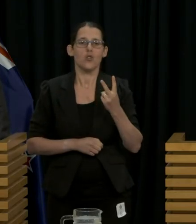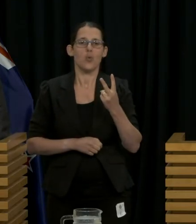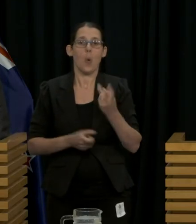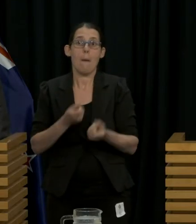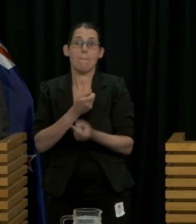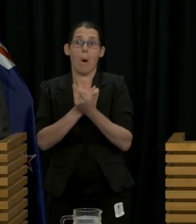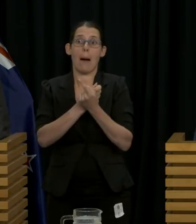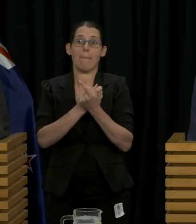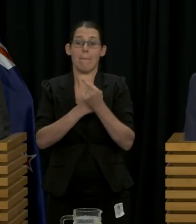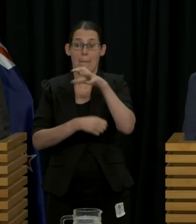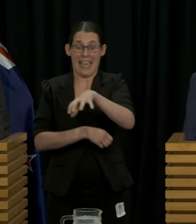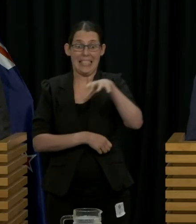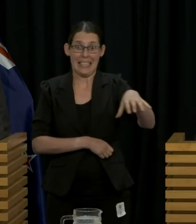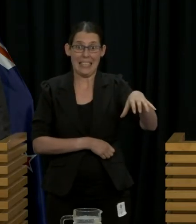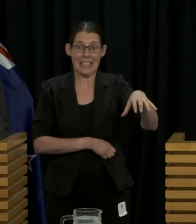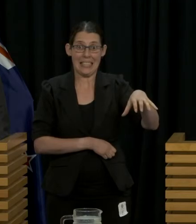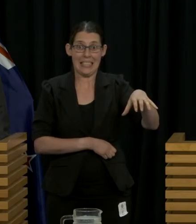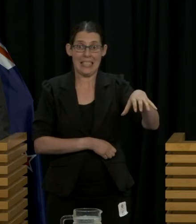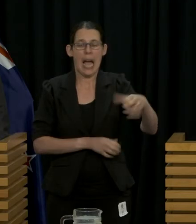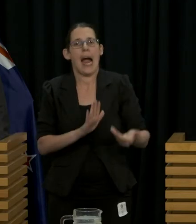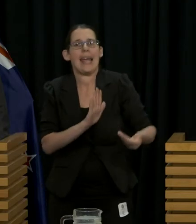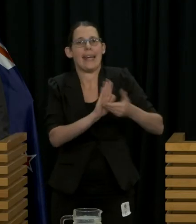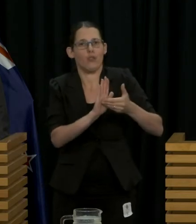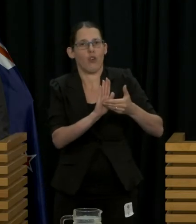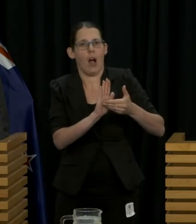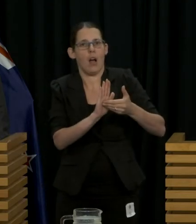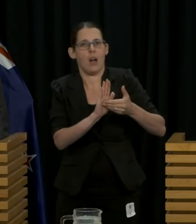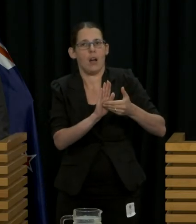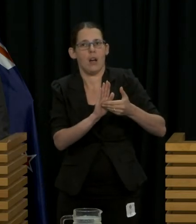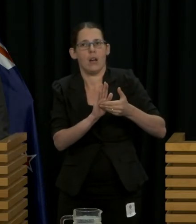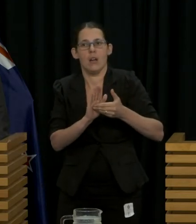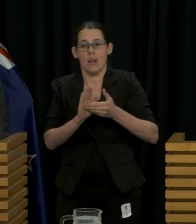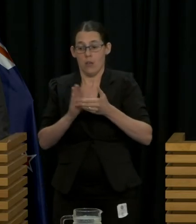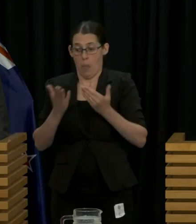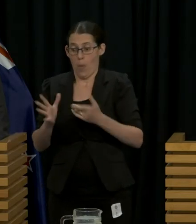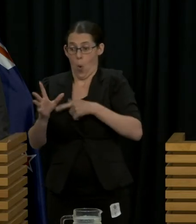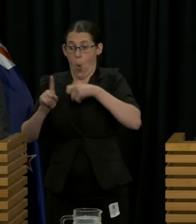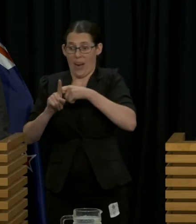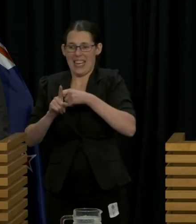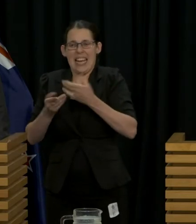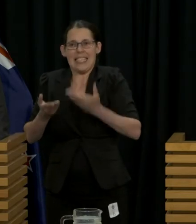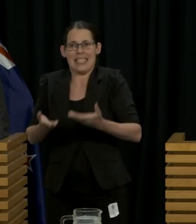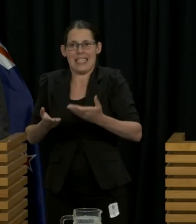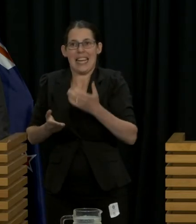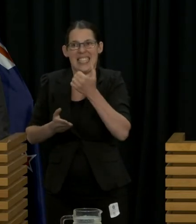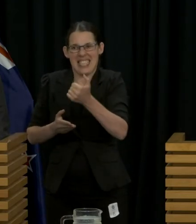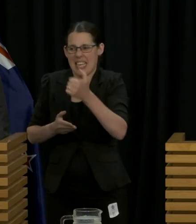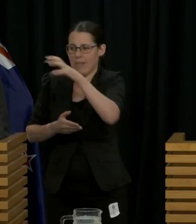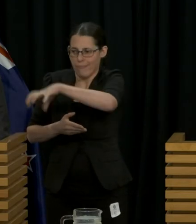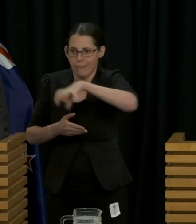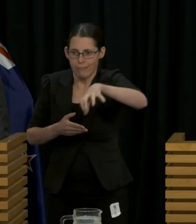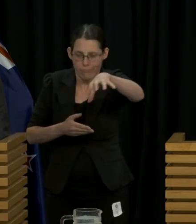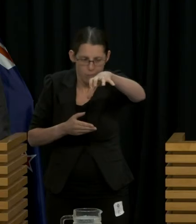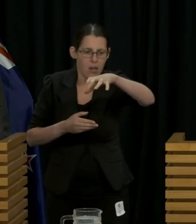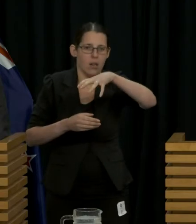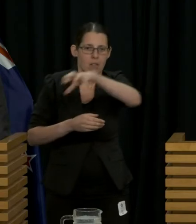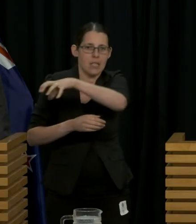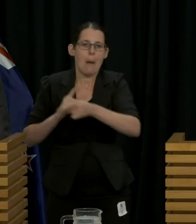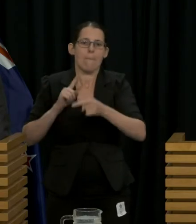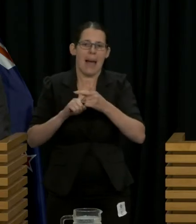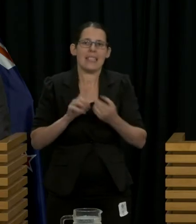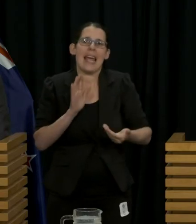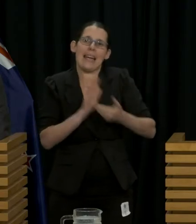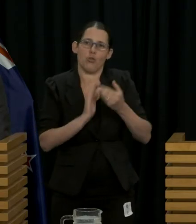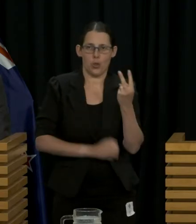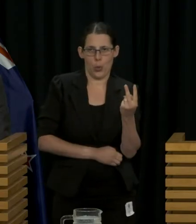in addition to the 6 existing Auckland-wide community testing centres alongside primary care and urgent care centre testing.